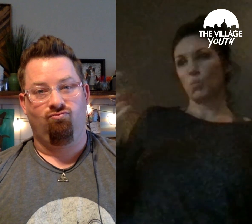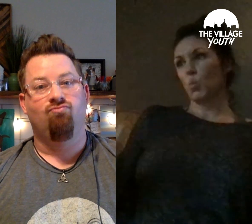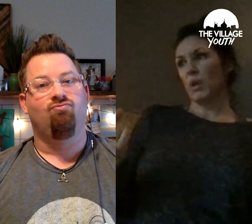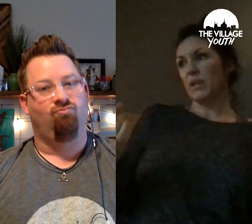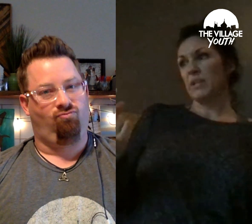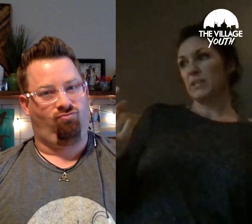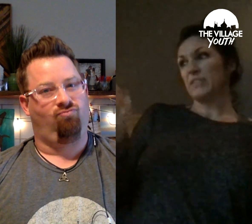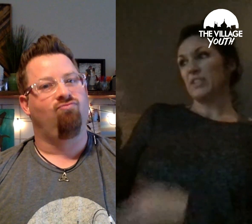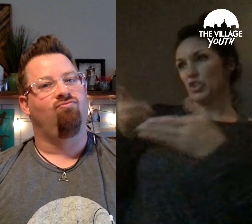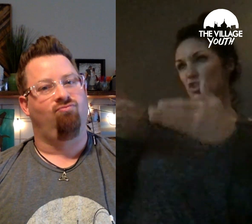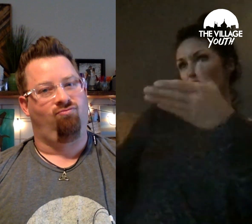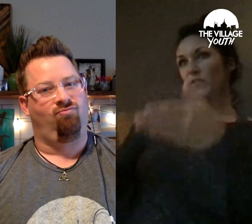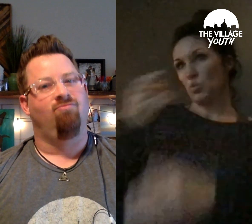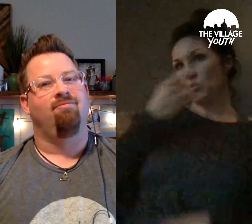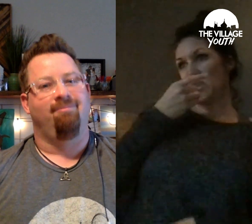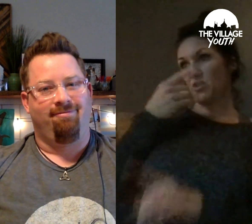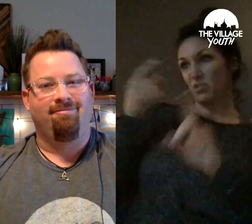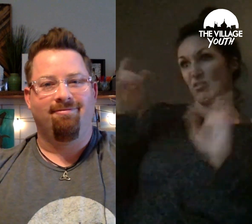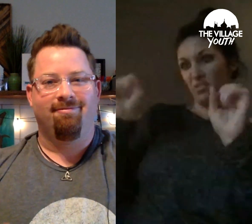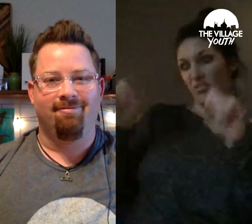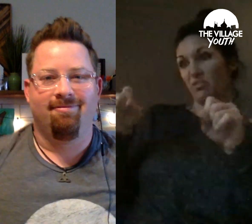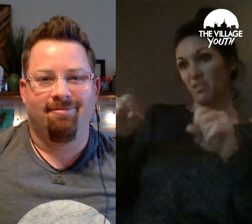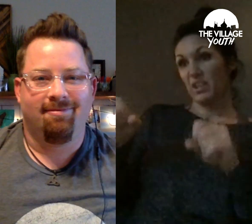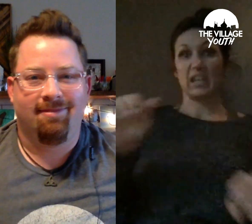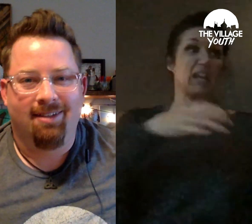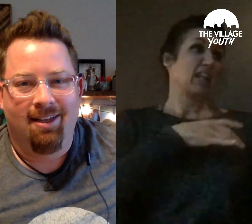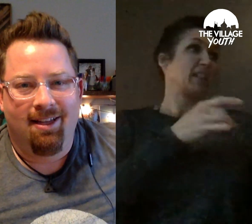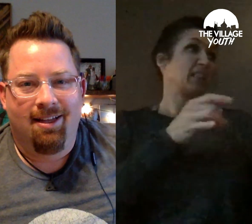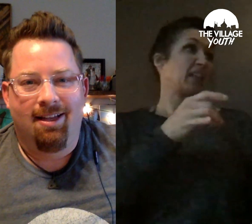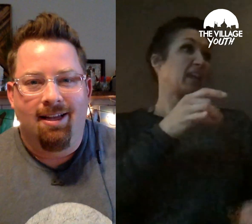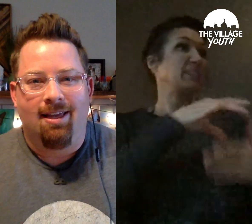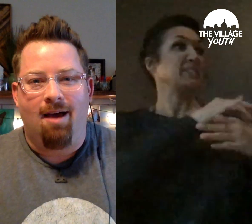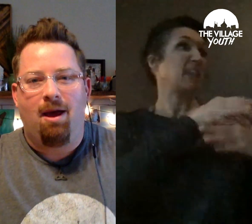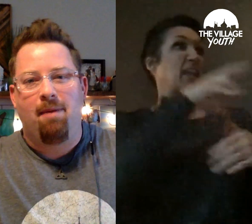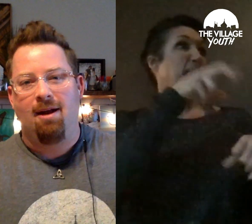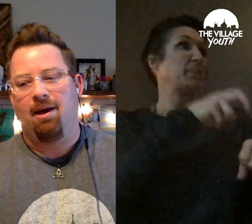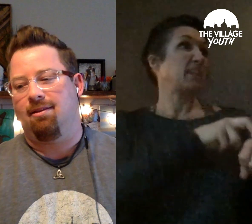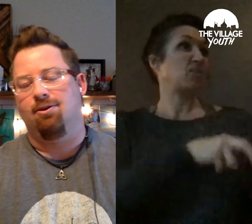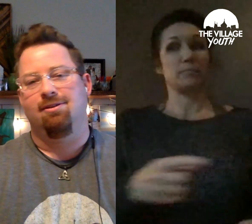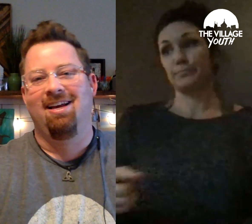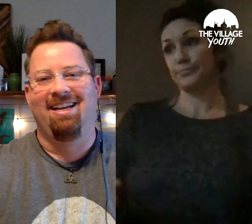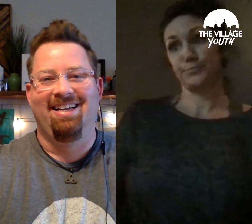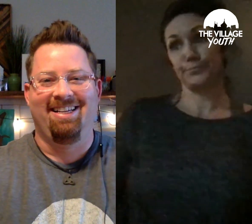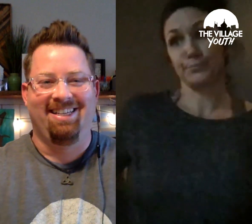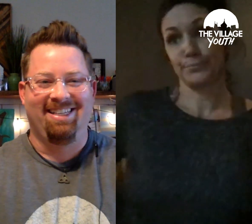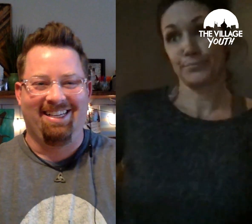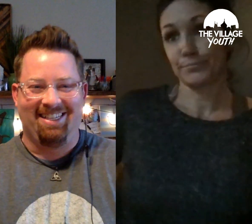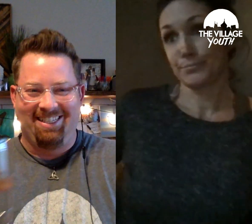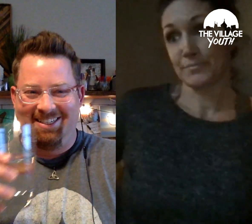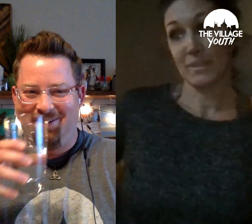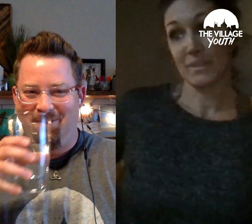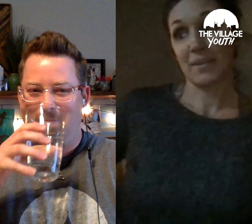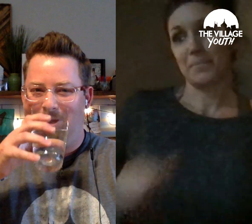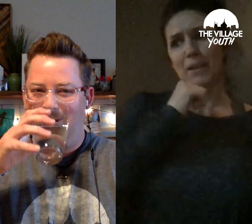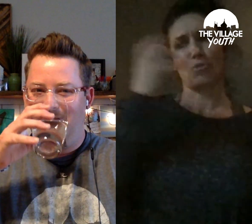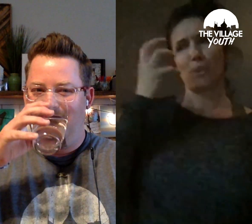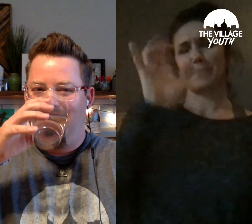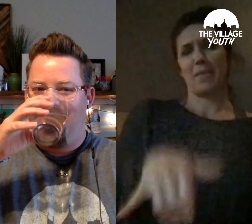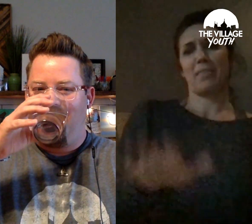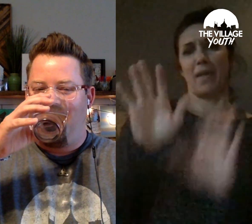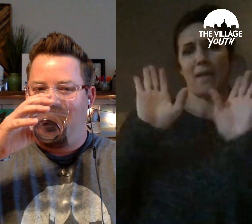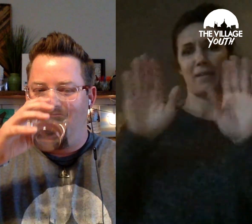serve you dinner, like at the yeah, and you'd be like, I'd like some steak and potatoes, and they're Yeah, I'm like, not mad well, about those. no, neither am I.